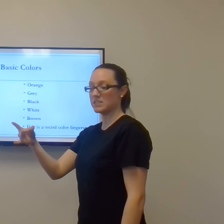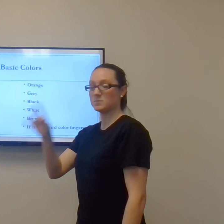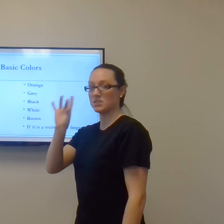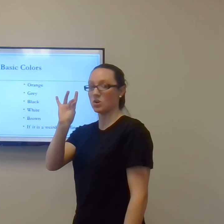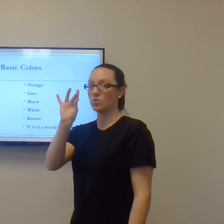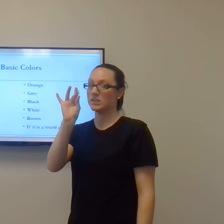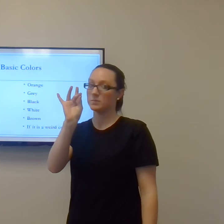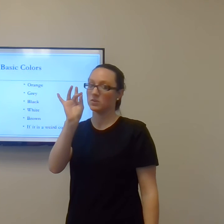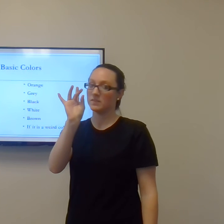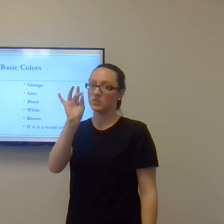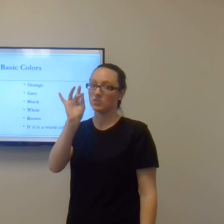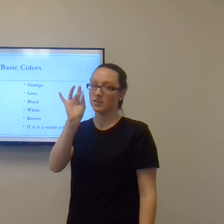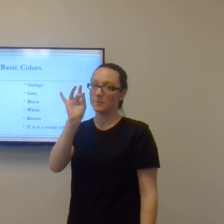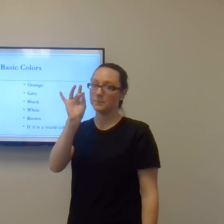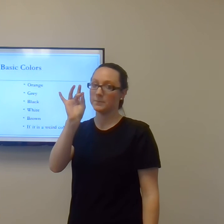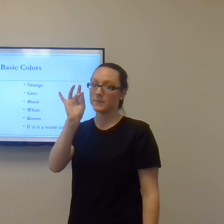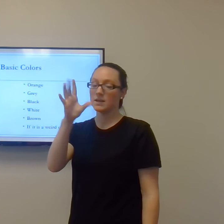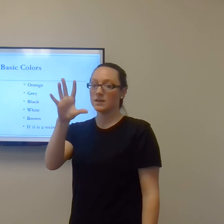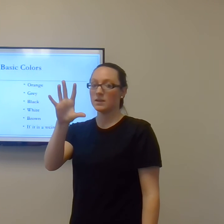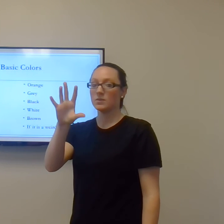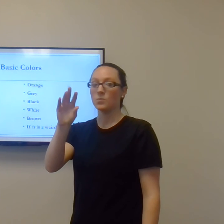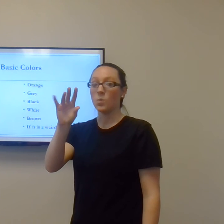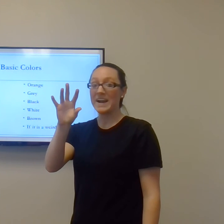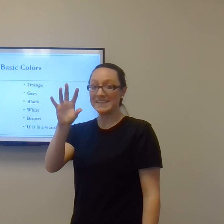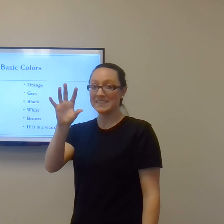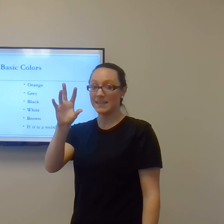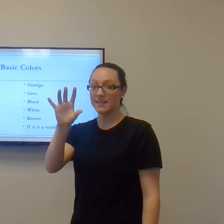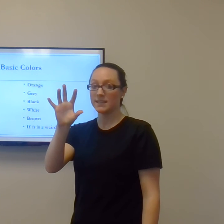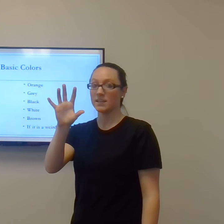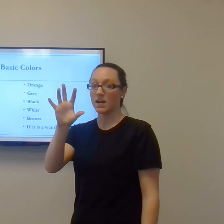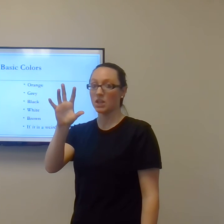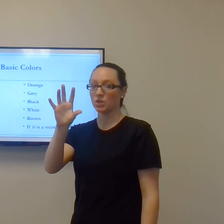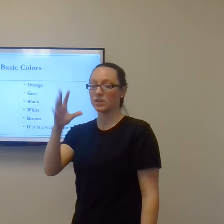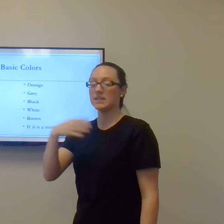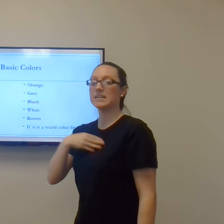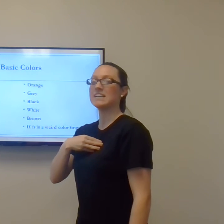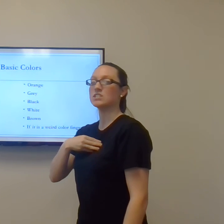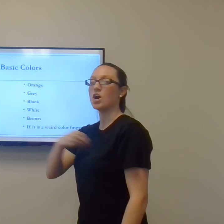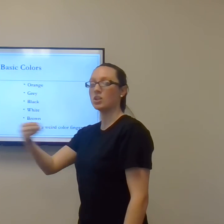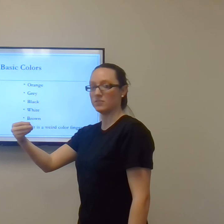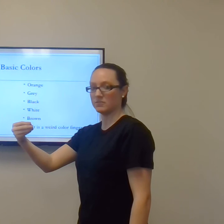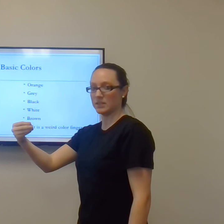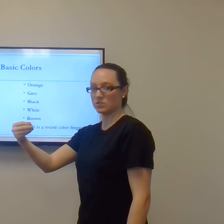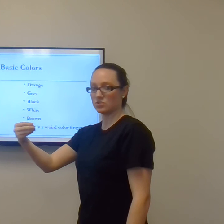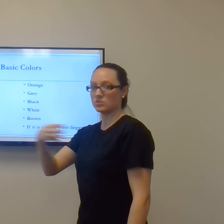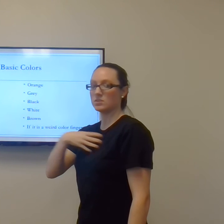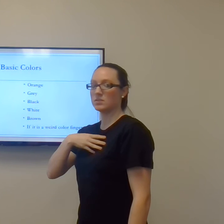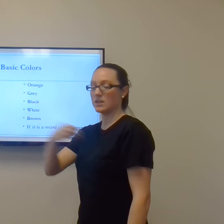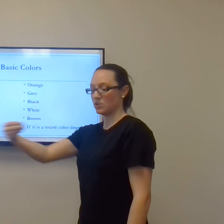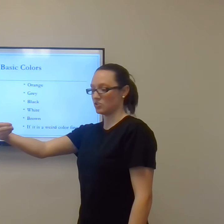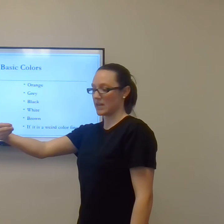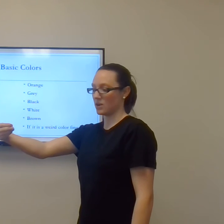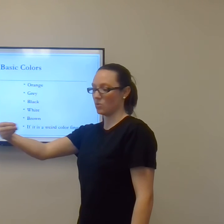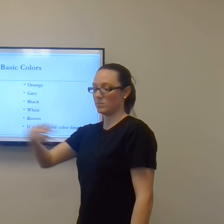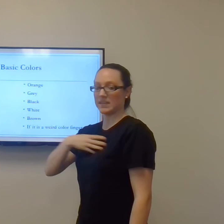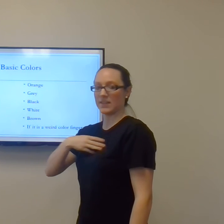but it's only your middle finger and your thumb. White, the color, is all of your fingers. And you just kind of hold them together